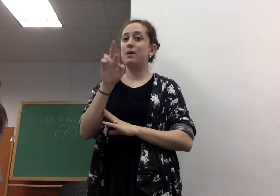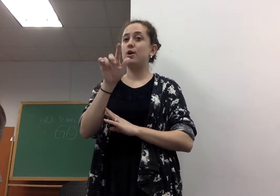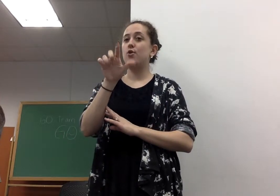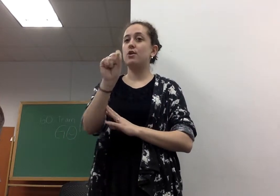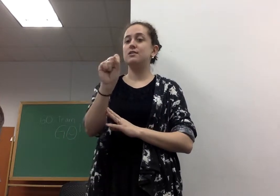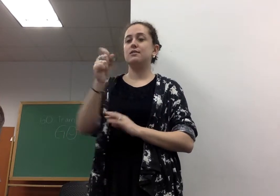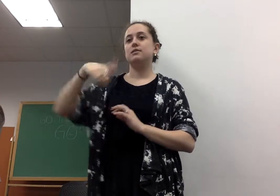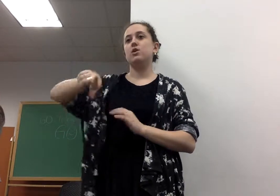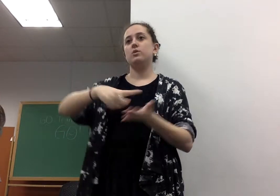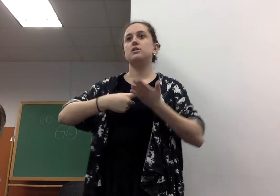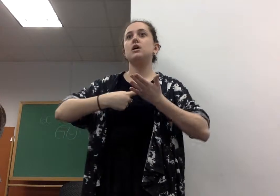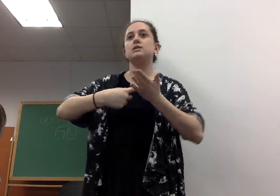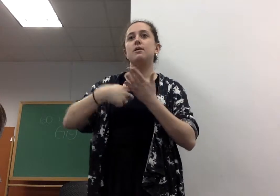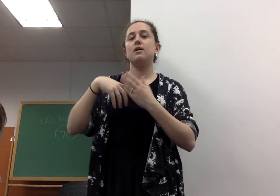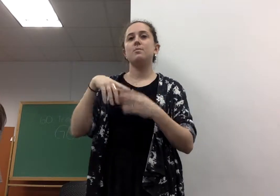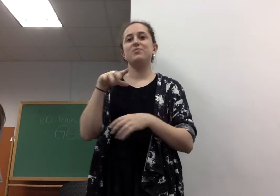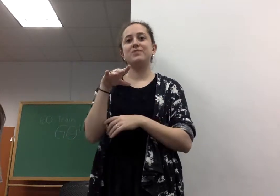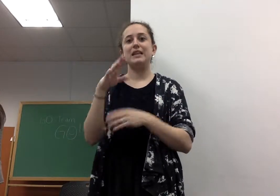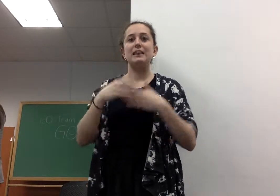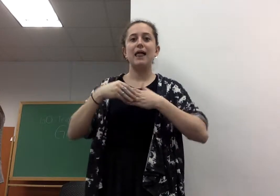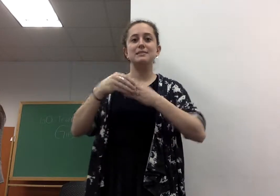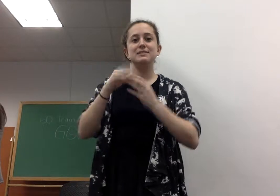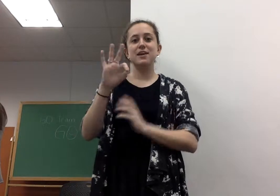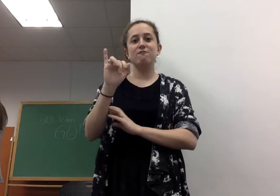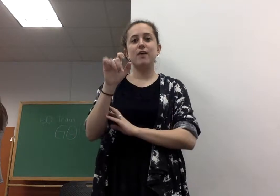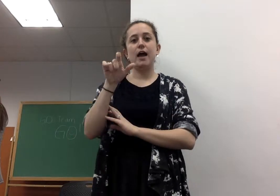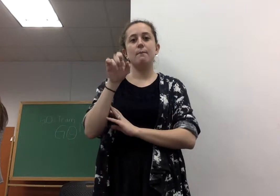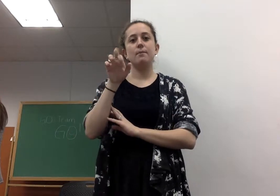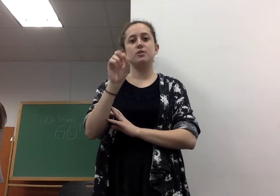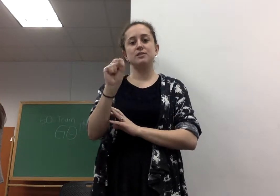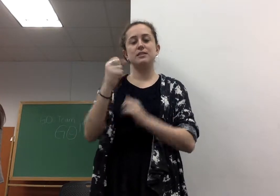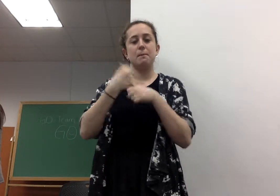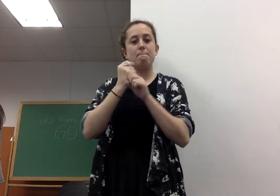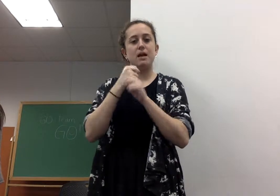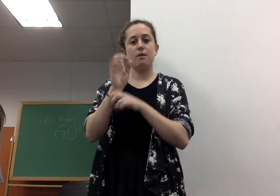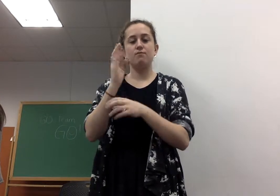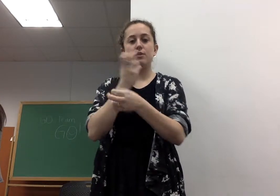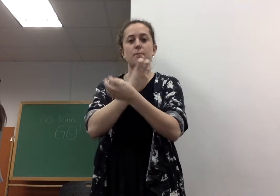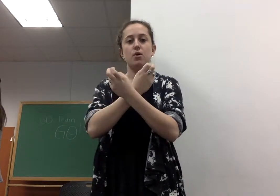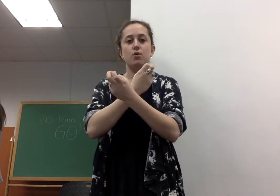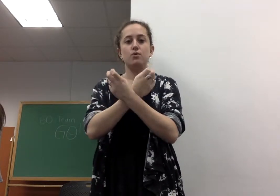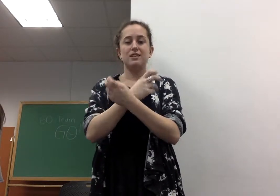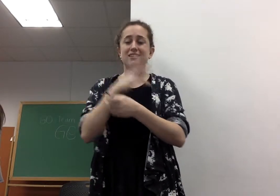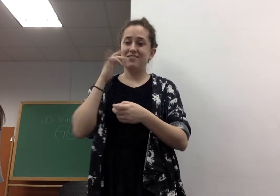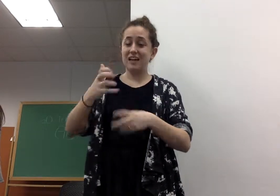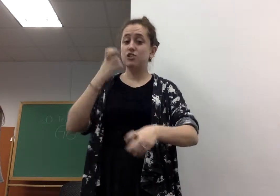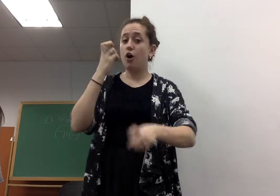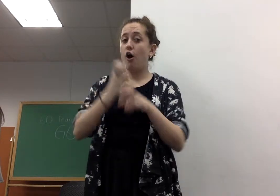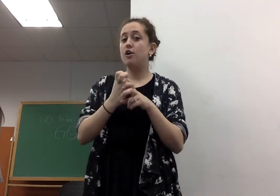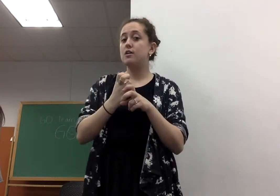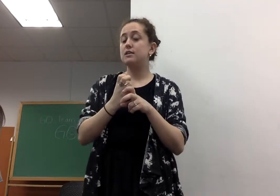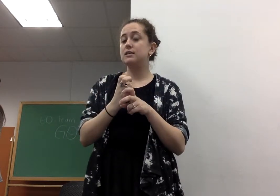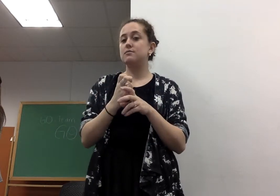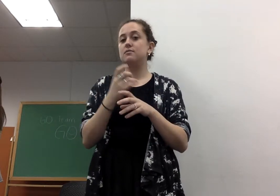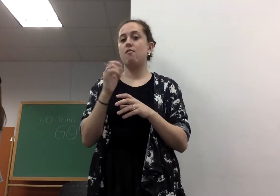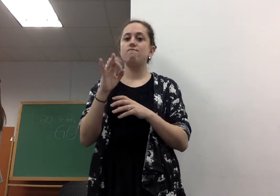Elastic fibers, and all the minerals that make up the bone. The minerals are found in the compact bone. That's the hardness of the bone. By the way, is the bone living or